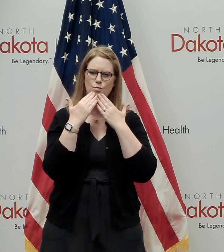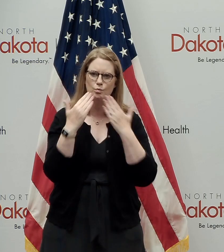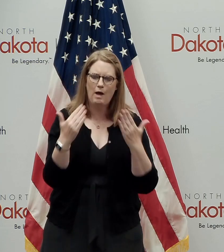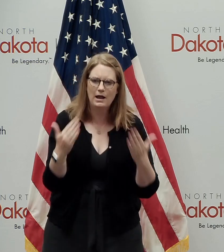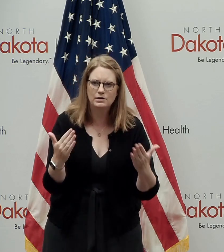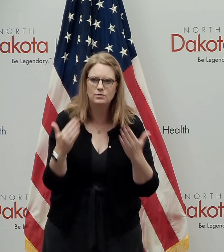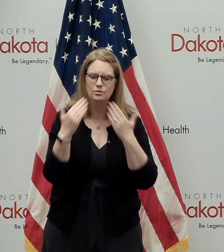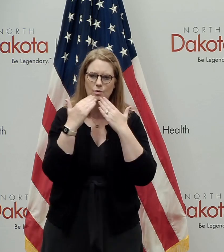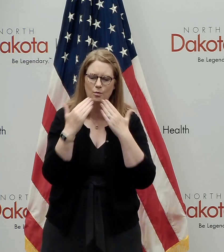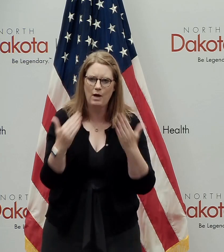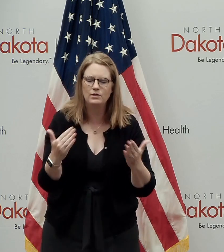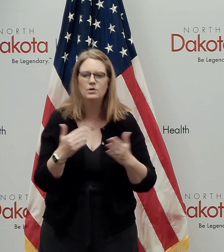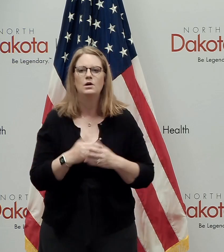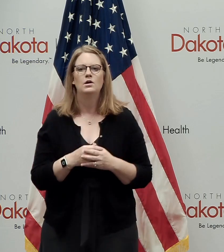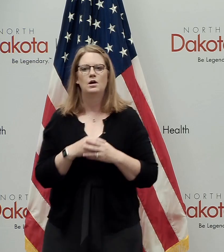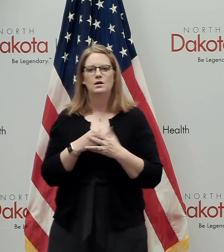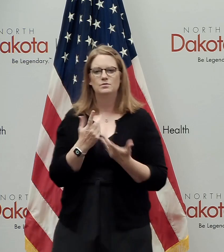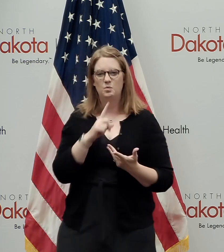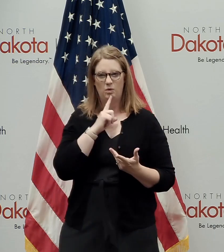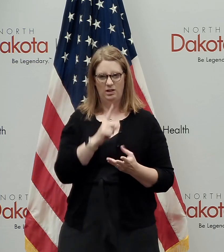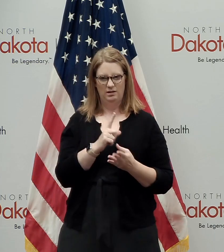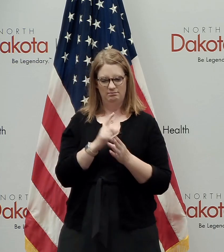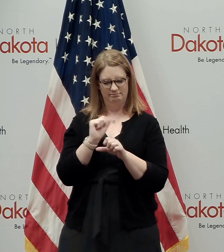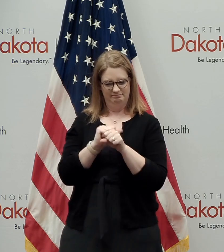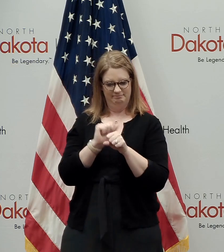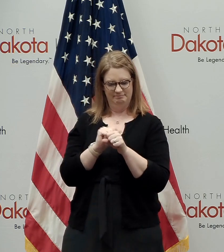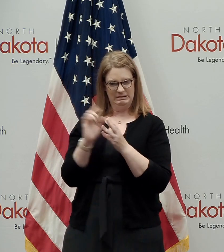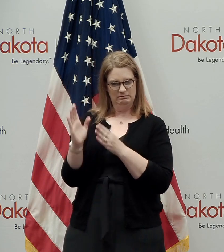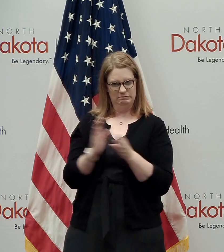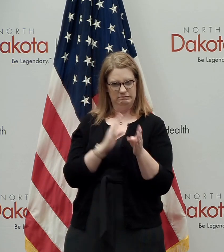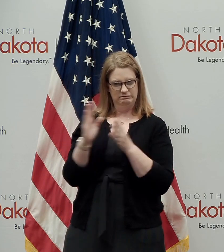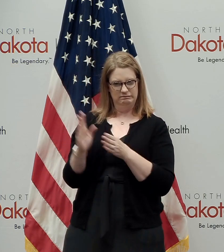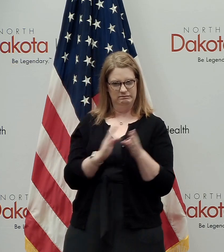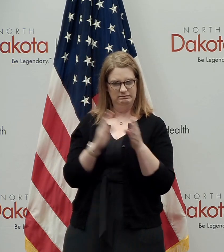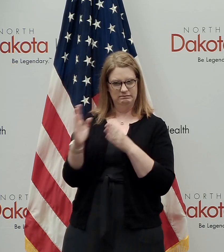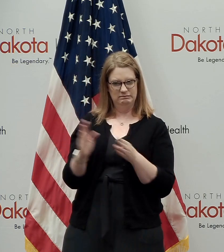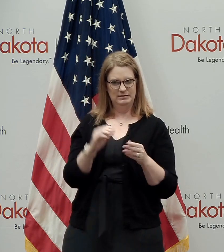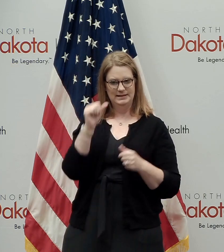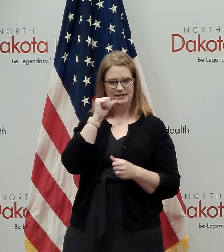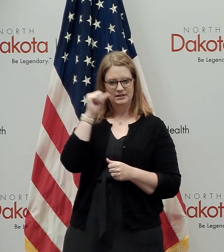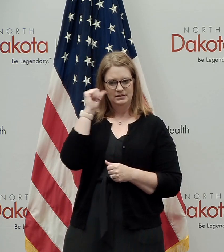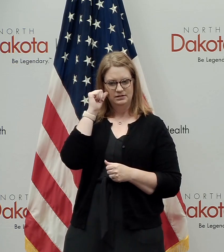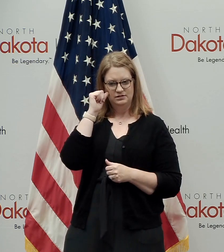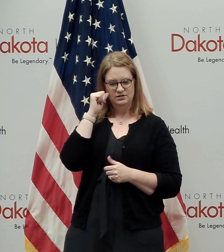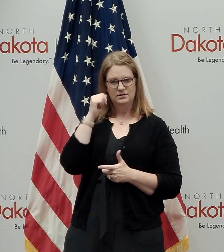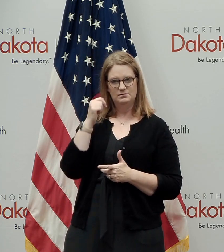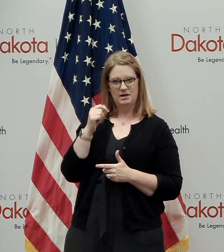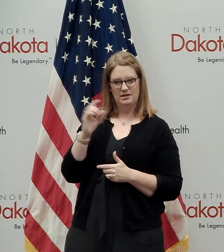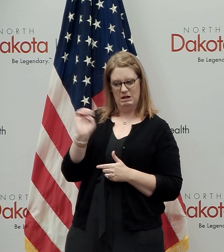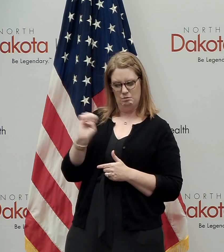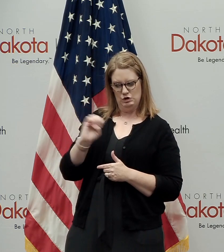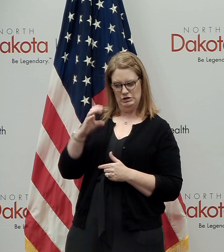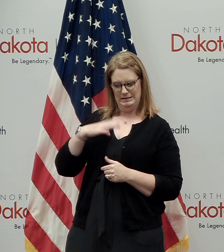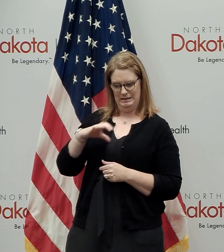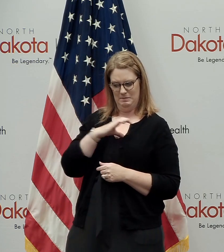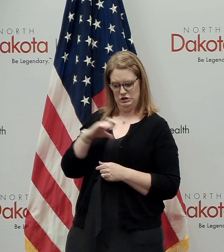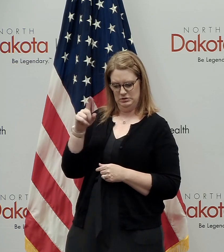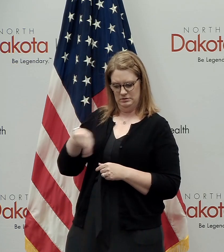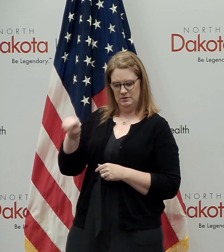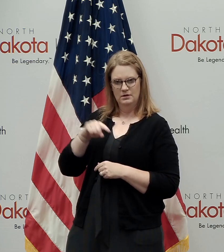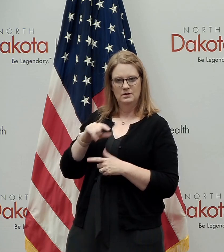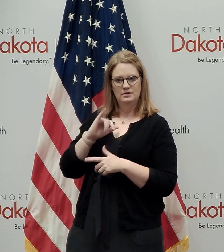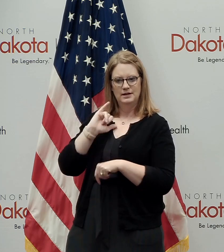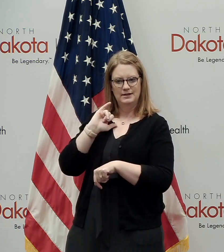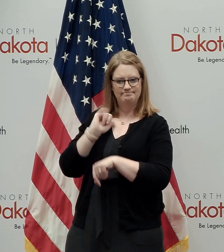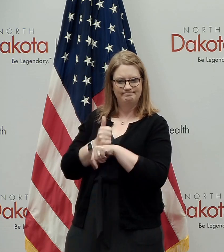for all the work that went into yesterday's action by the Emergency Commission to approve a third